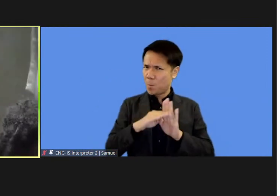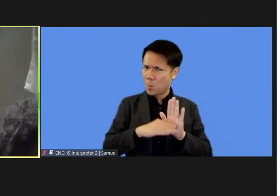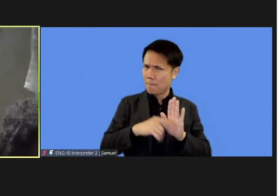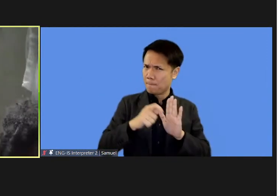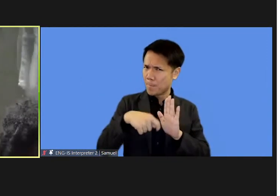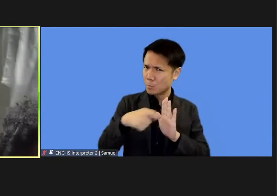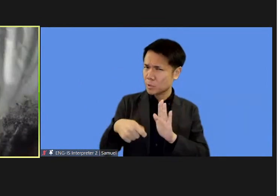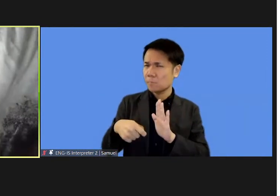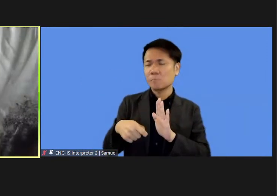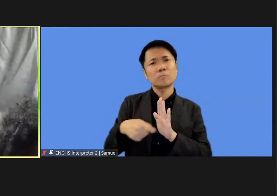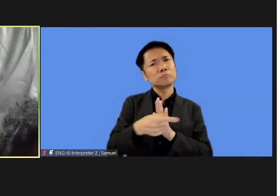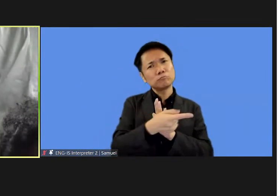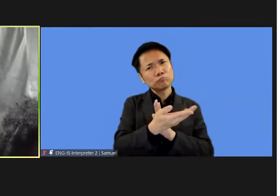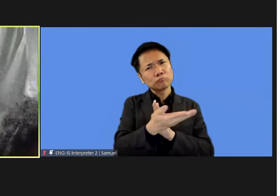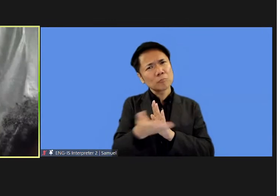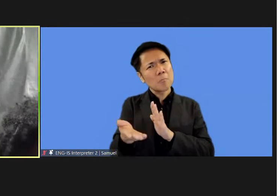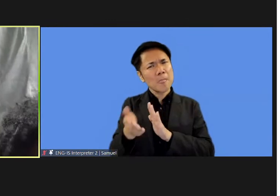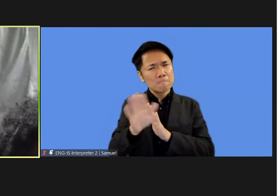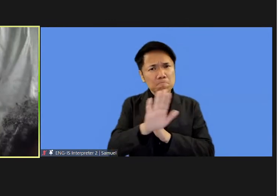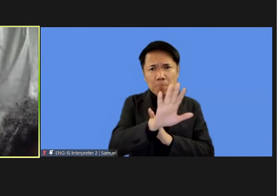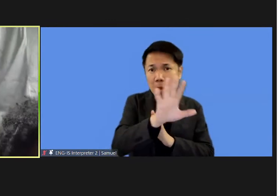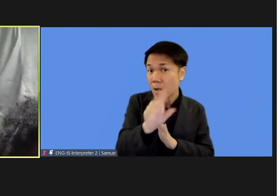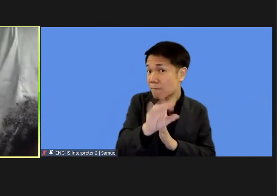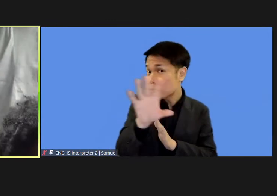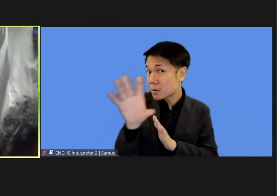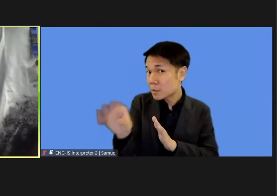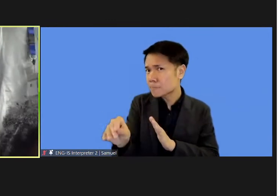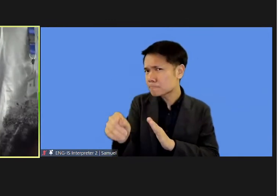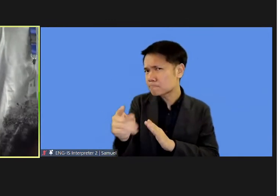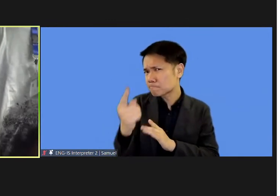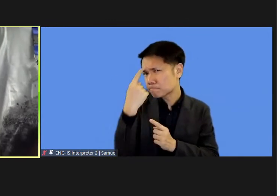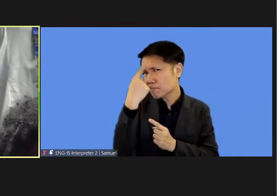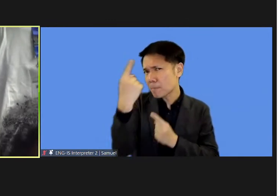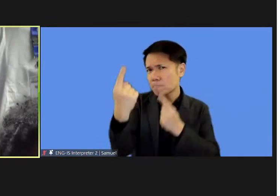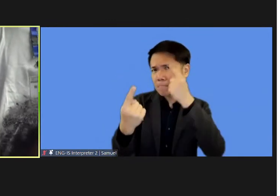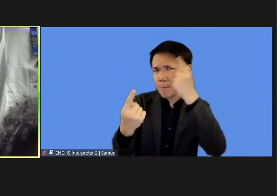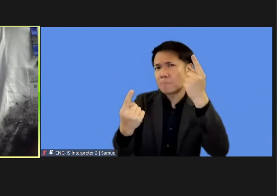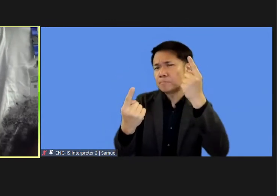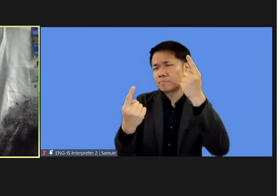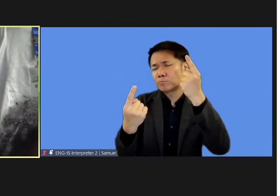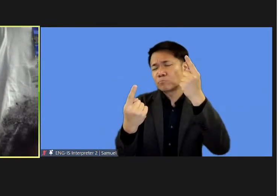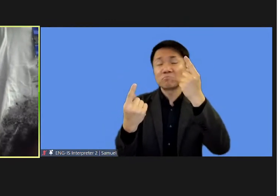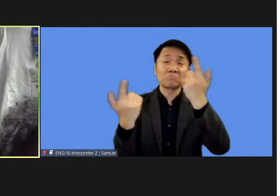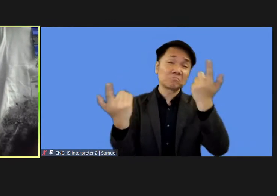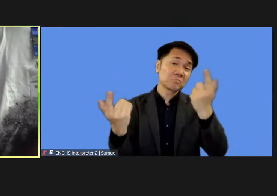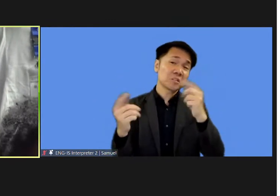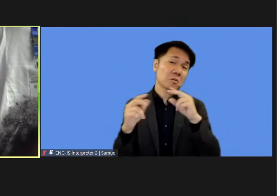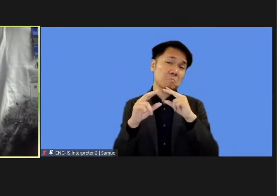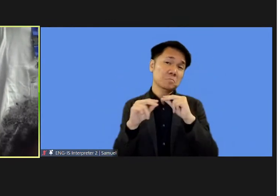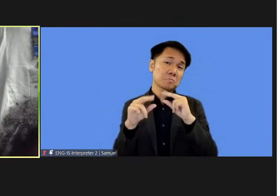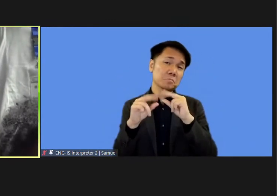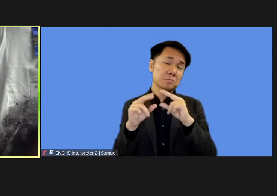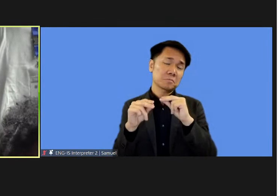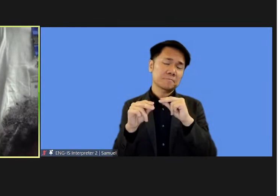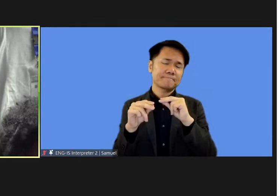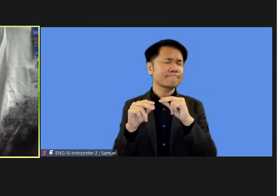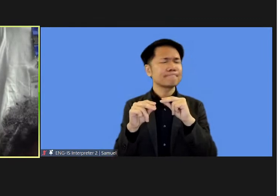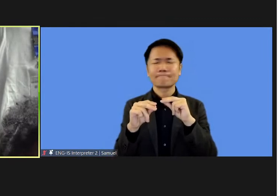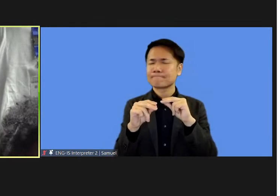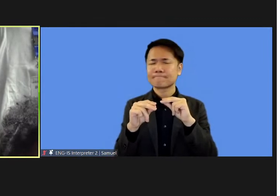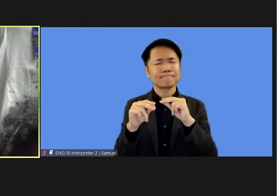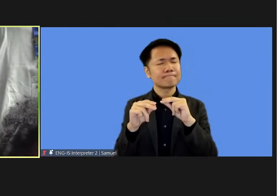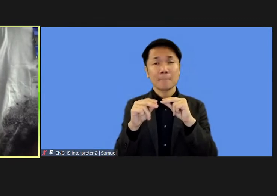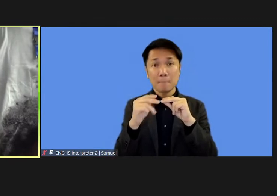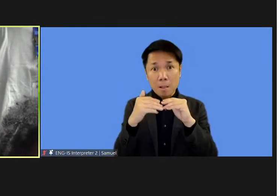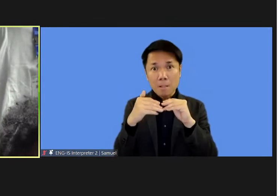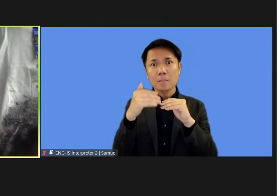by Africans and external parties. It goes beyond talking. We should start acting together. Does